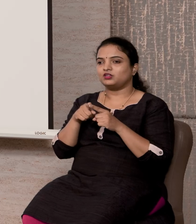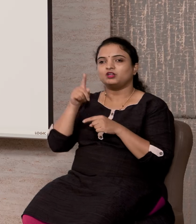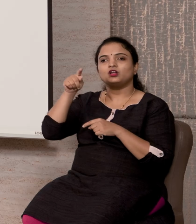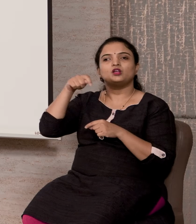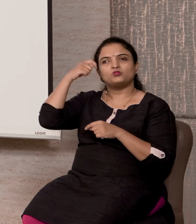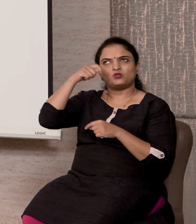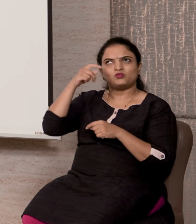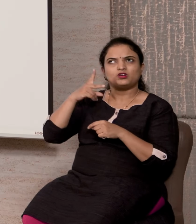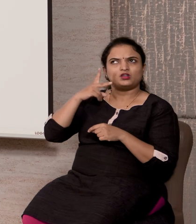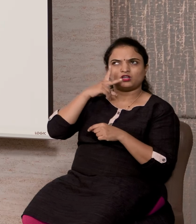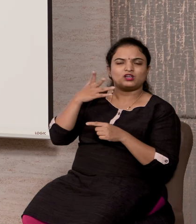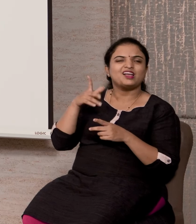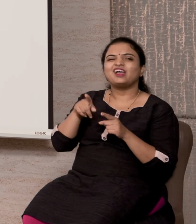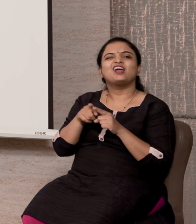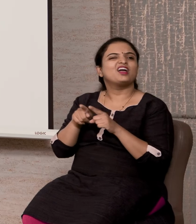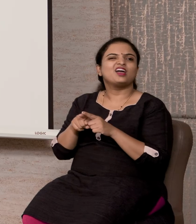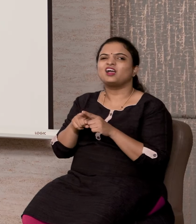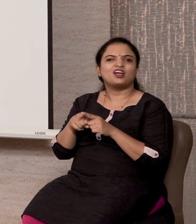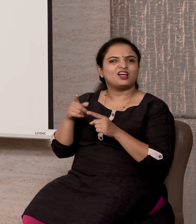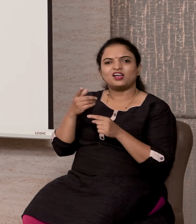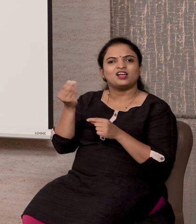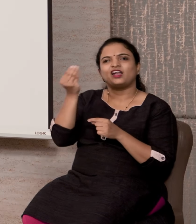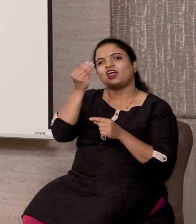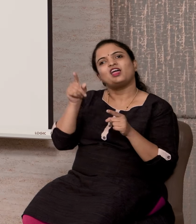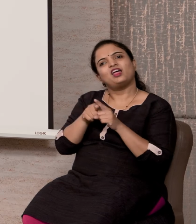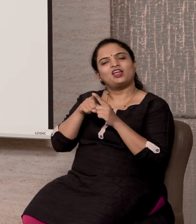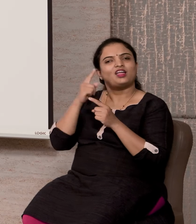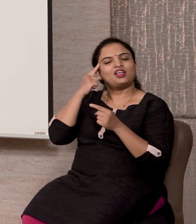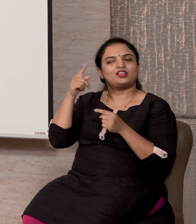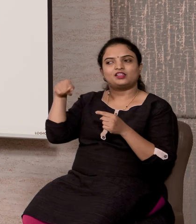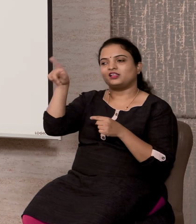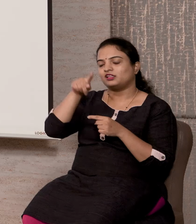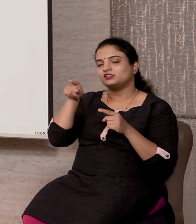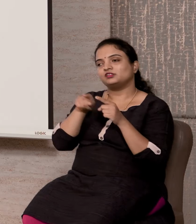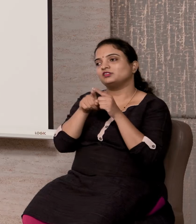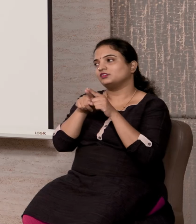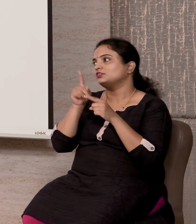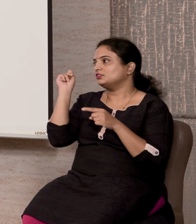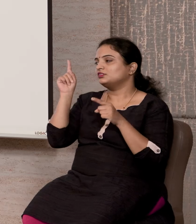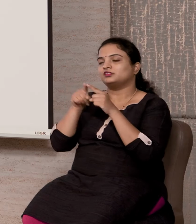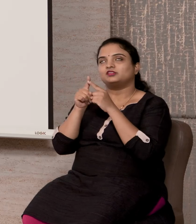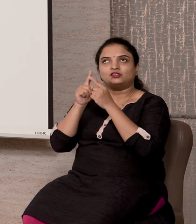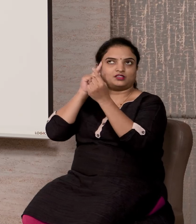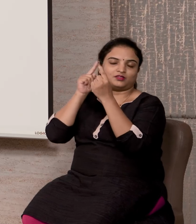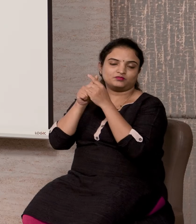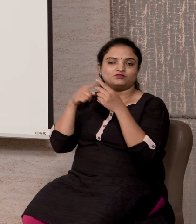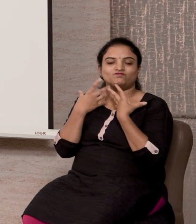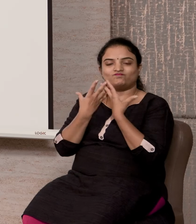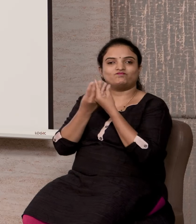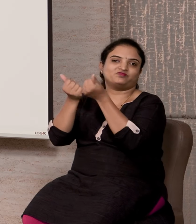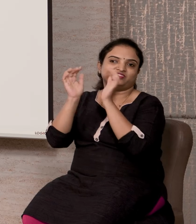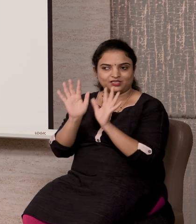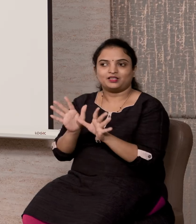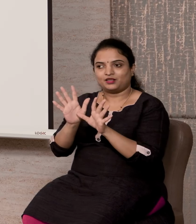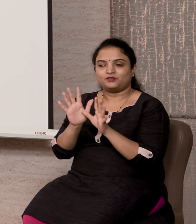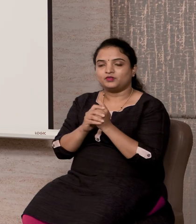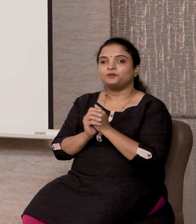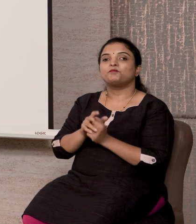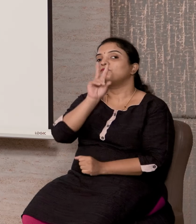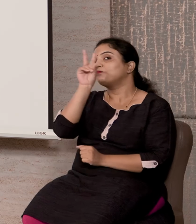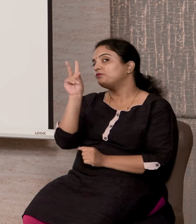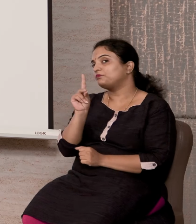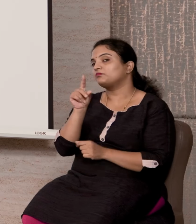So such very common myths are floating around, right? So this game will eliminate all those myths and facts about these. The second